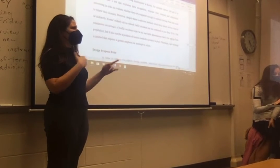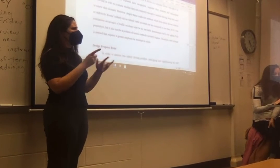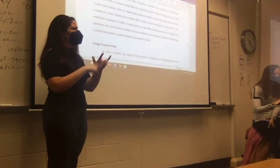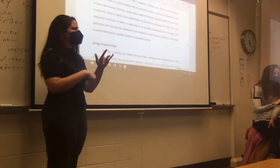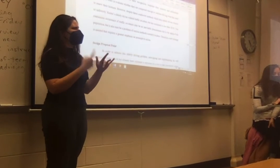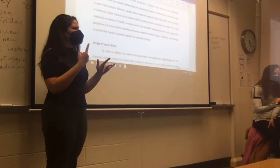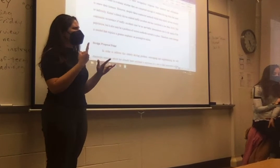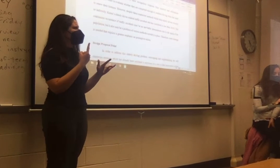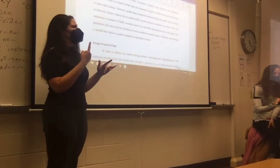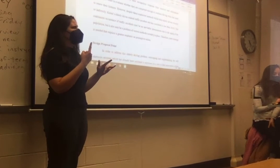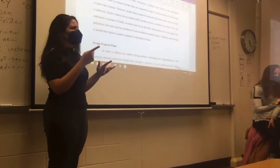however.